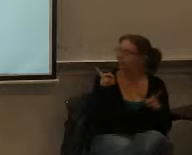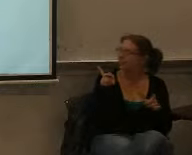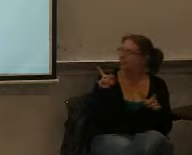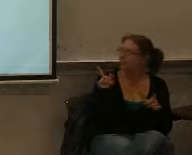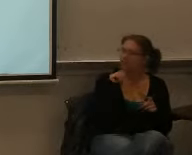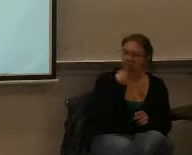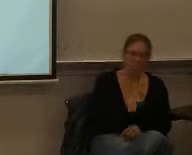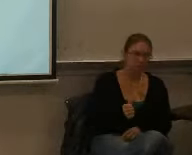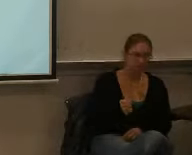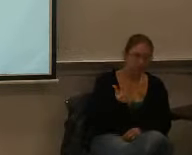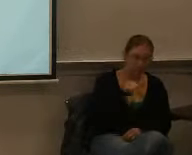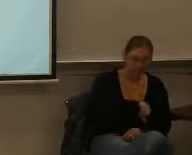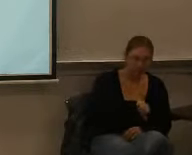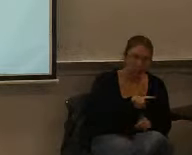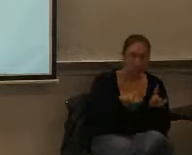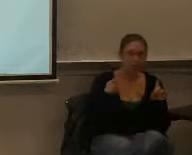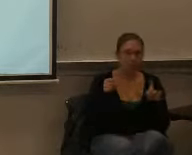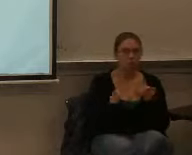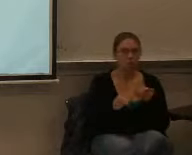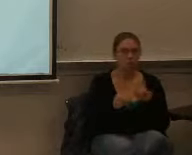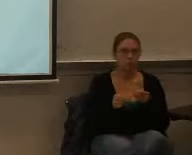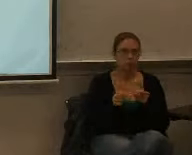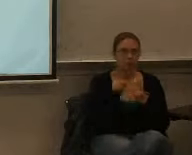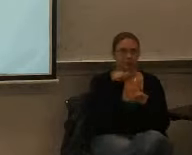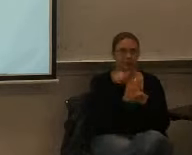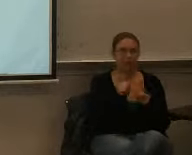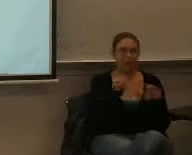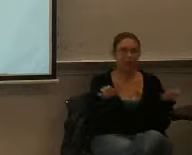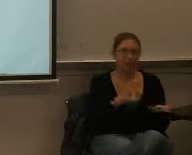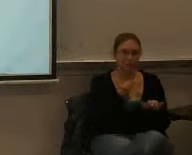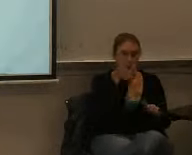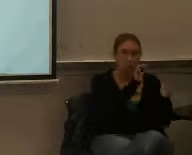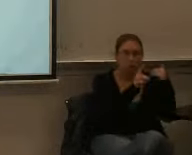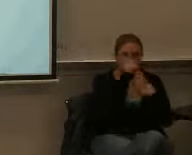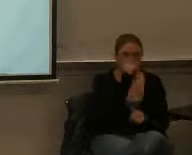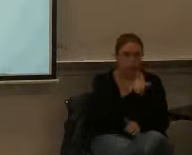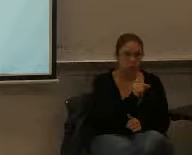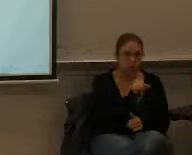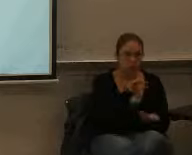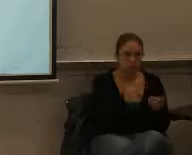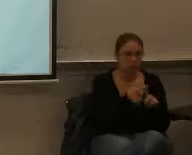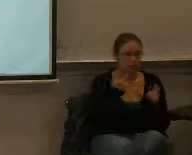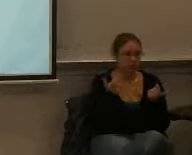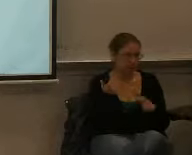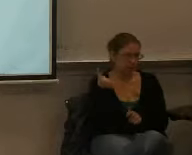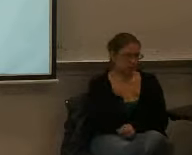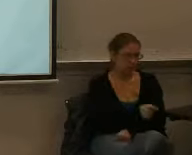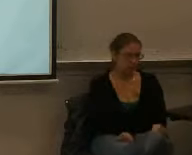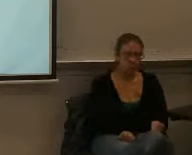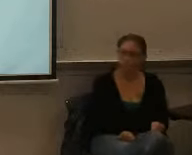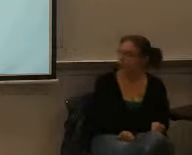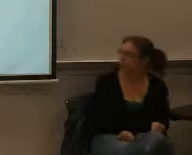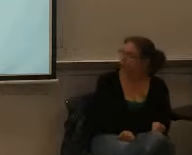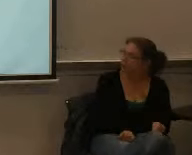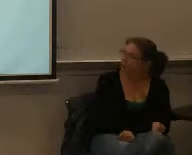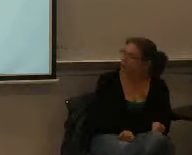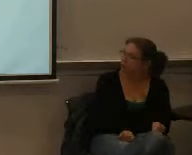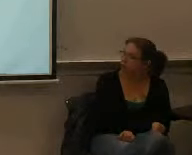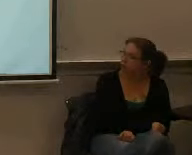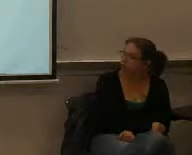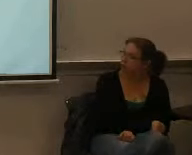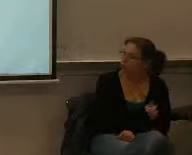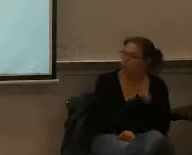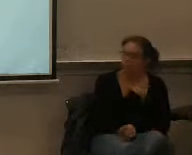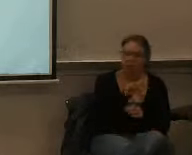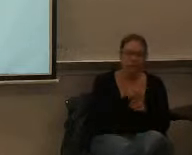not rejecting them, but they're not actively hunting for them like they are for the larger prey. Okay, so there's